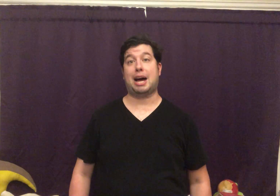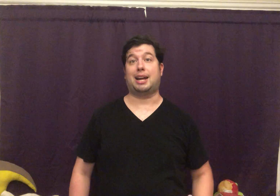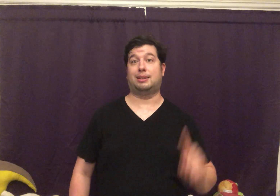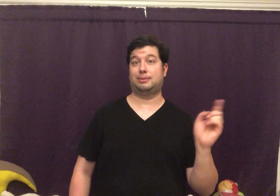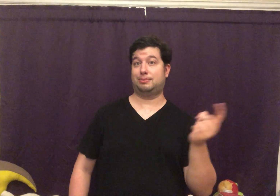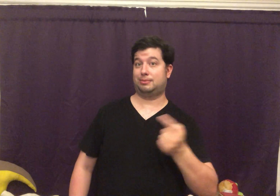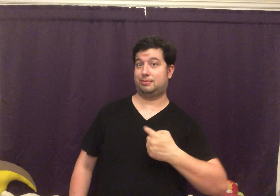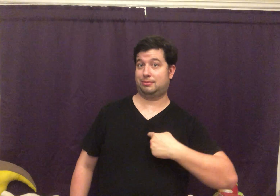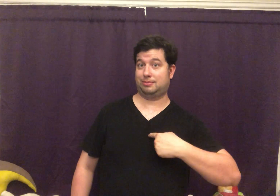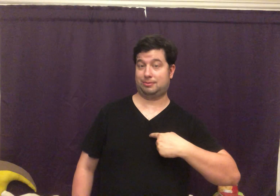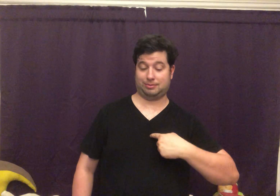Mine.